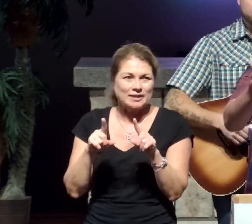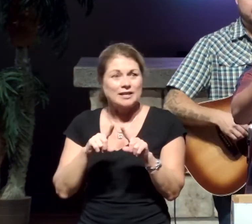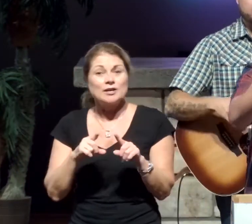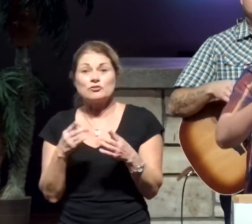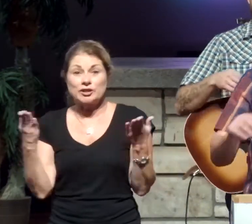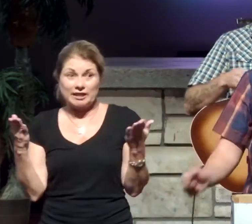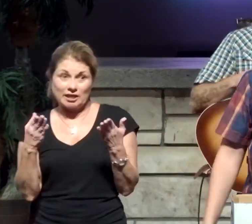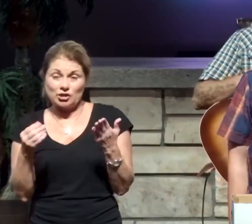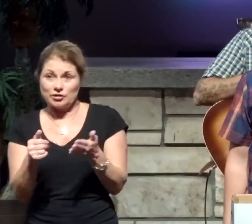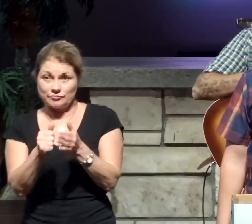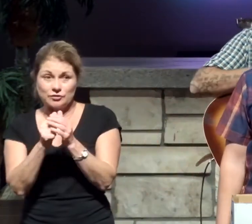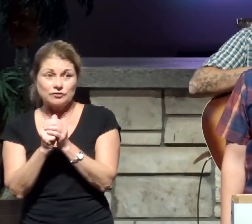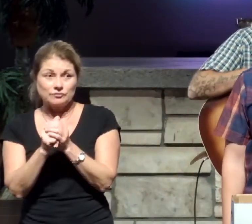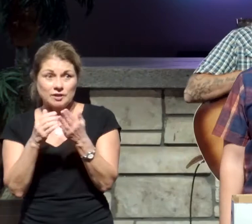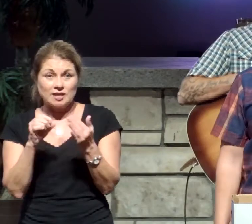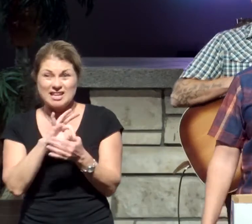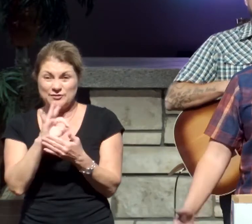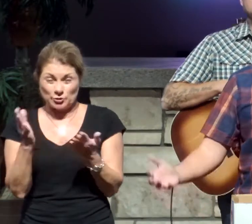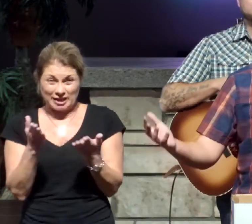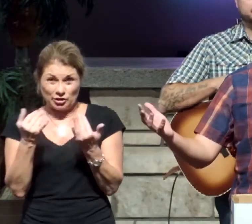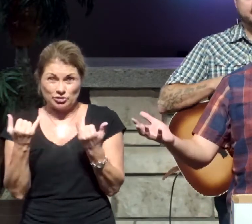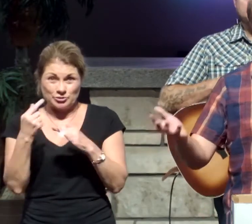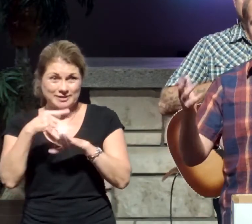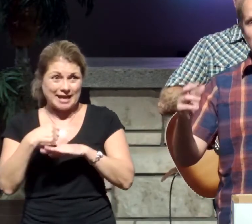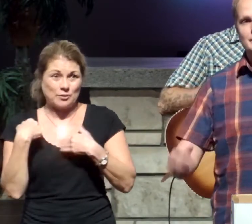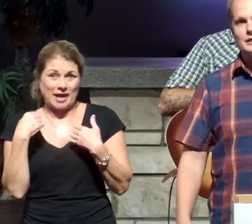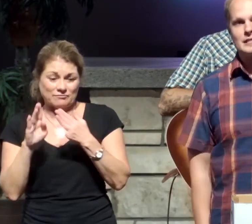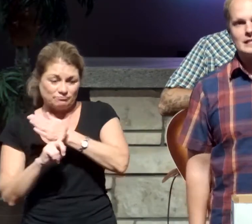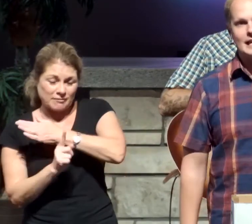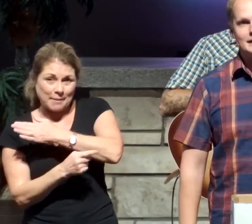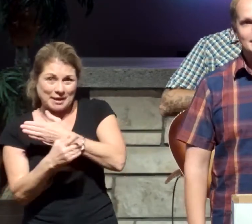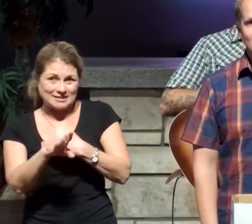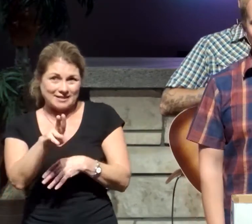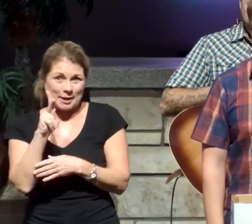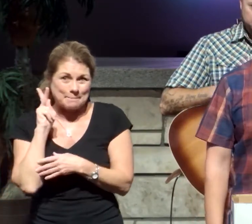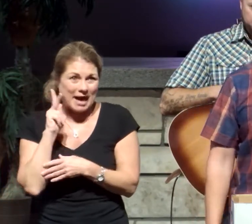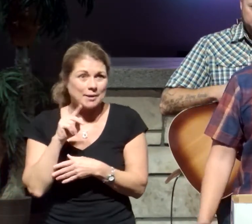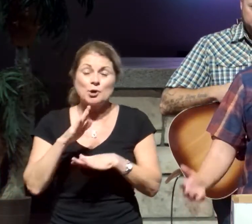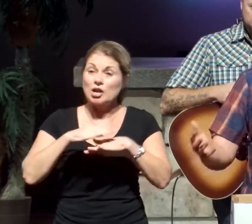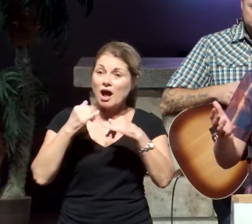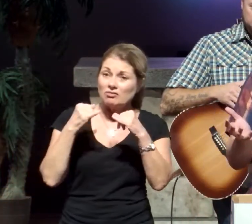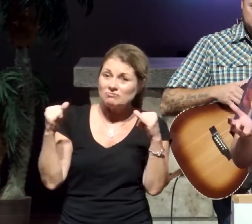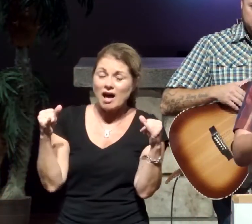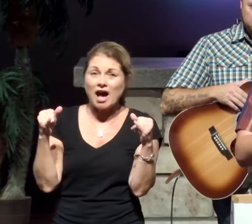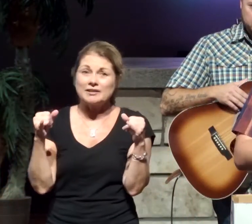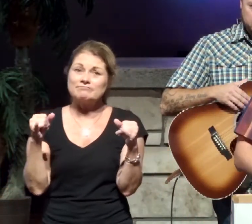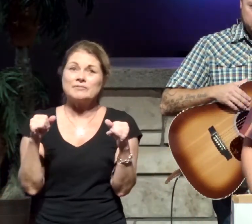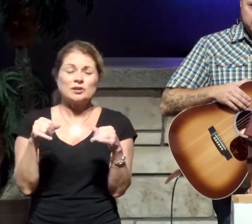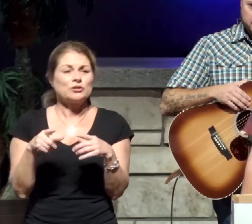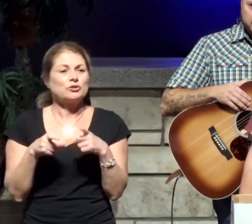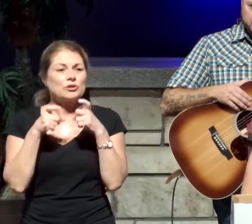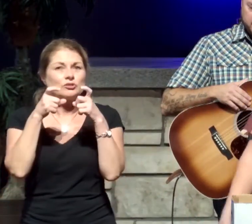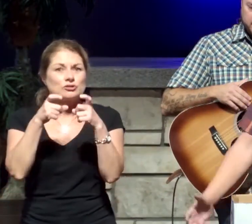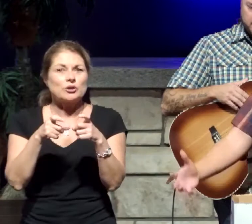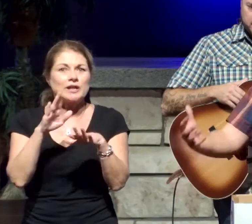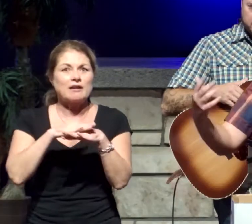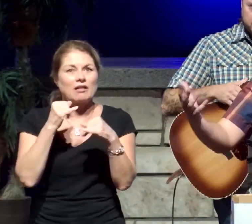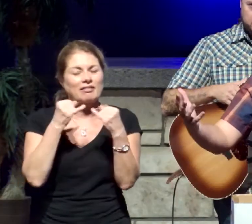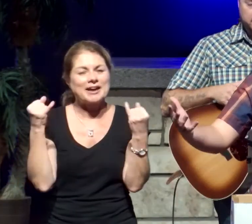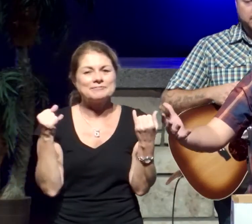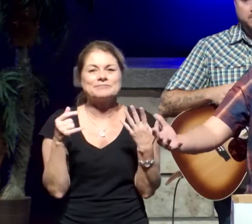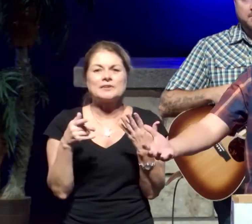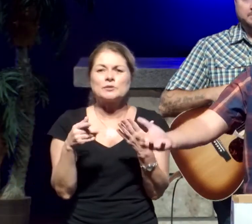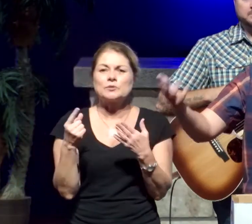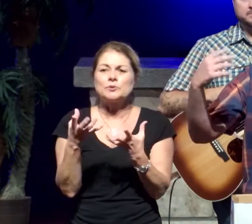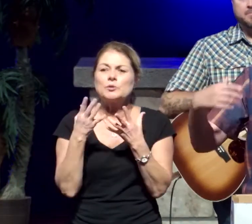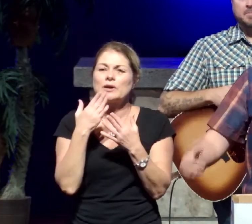we have a plate in the back. Those of you who are worshiping online or even here today, you can always give at oursaviorfl.org. We just want to thank